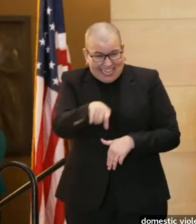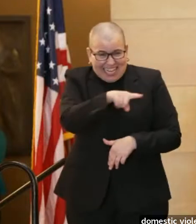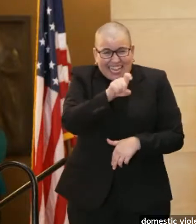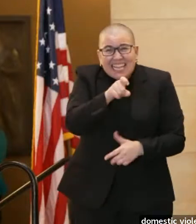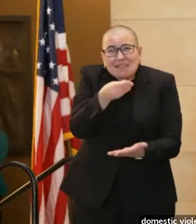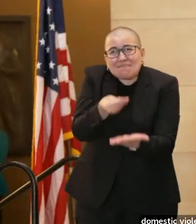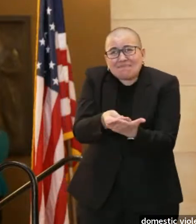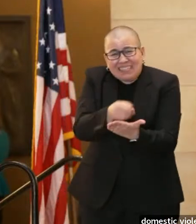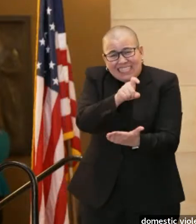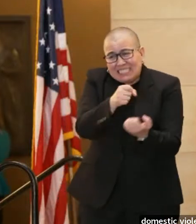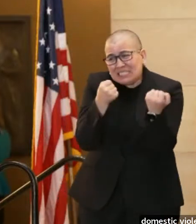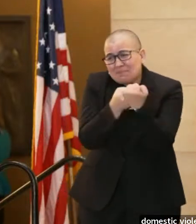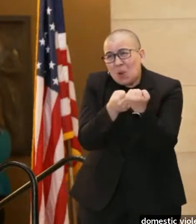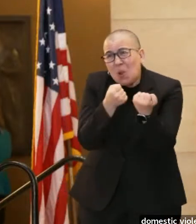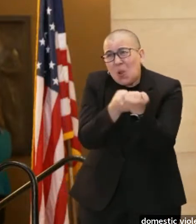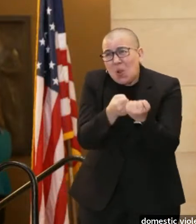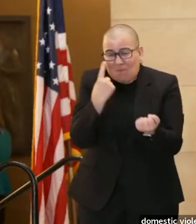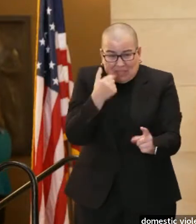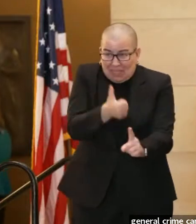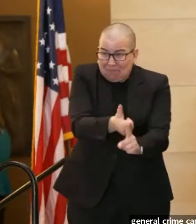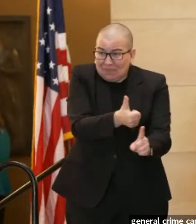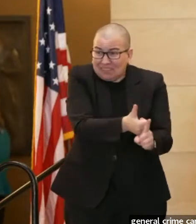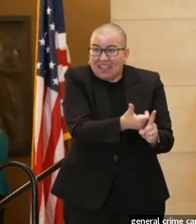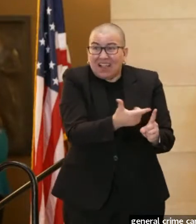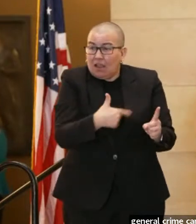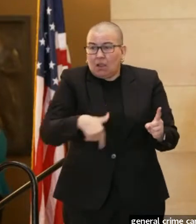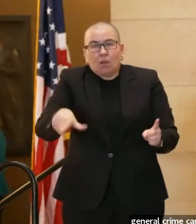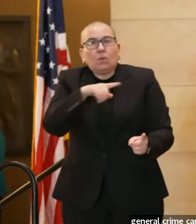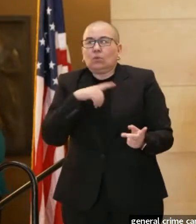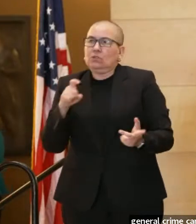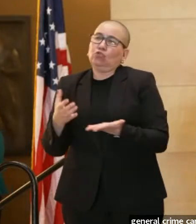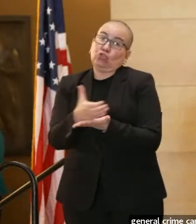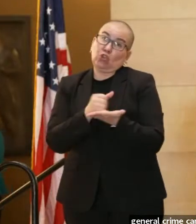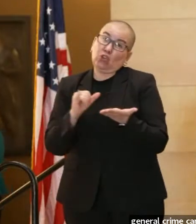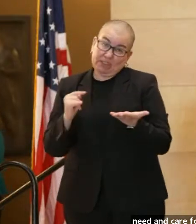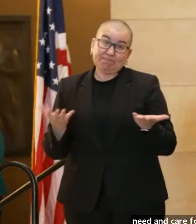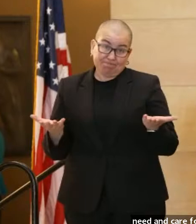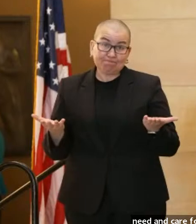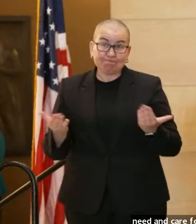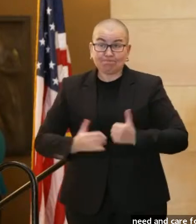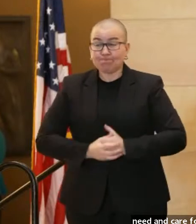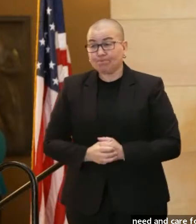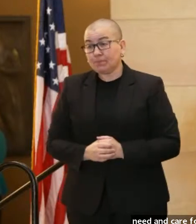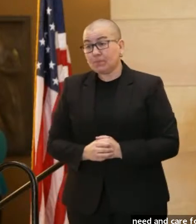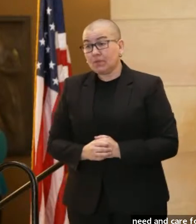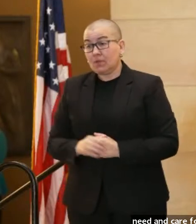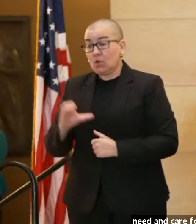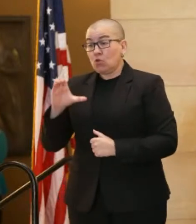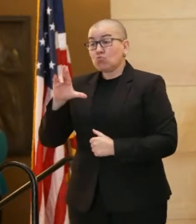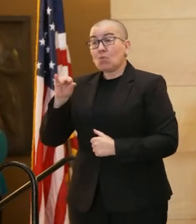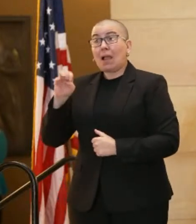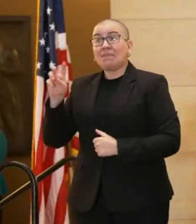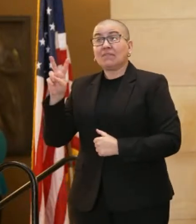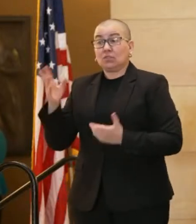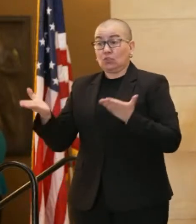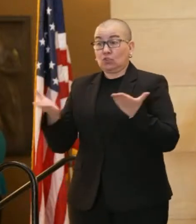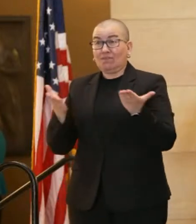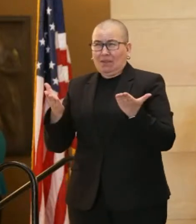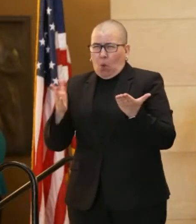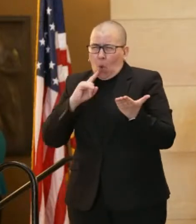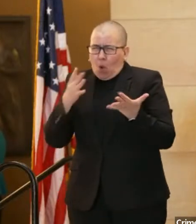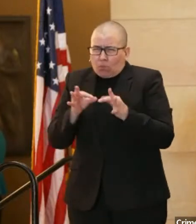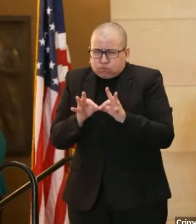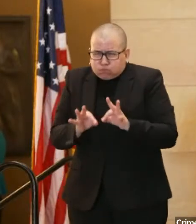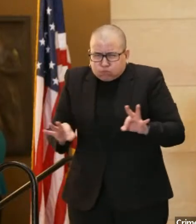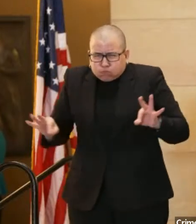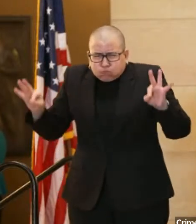themselves, their family, because we all deserve that. Crime victim services are critical pieces of Minnesota public